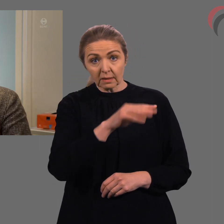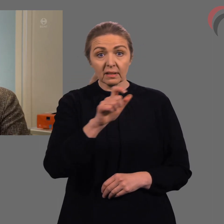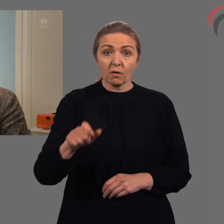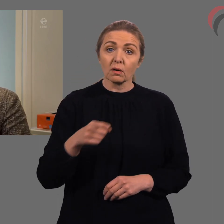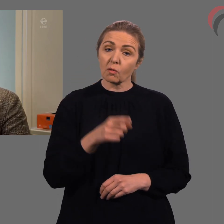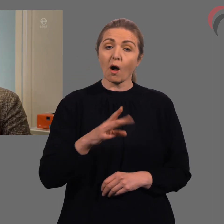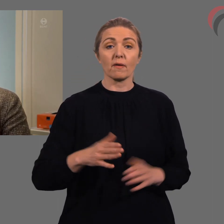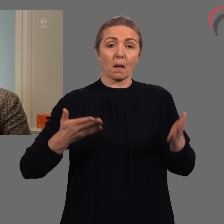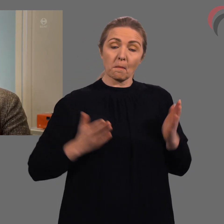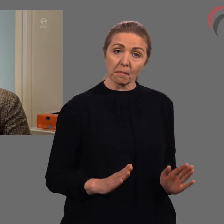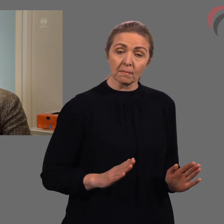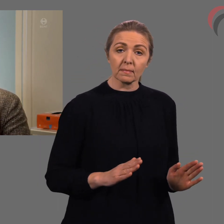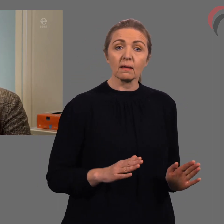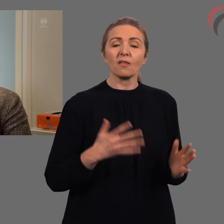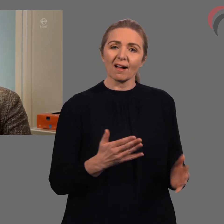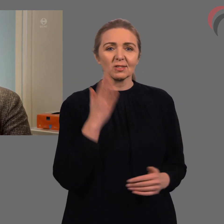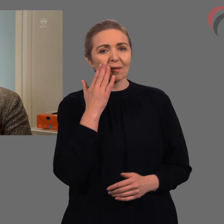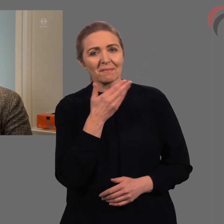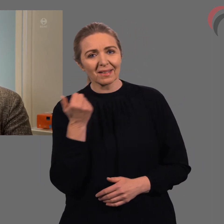people lose weight and your sleep apnea will go away,